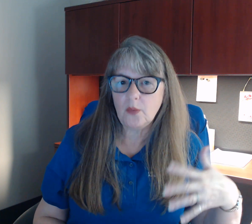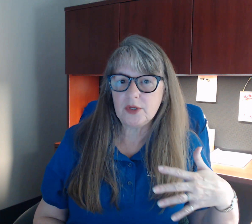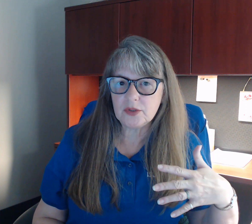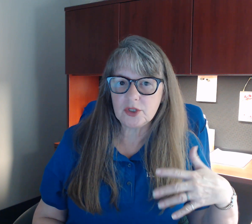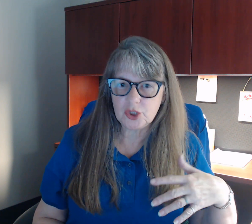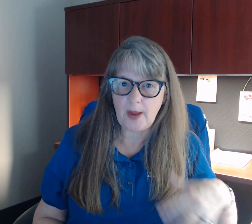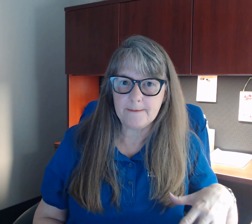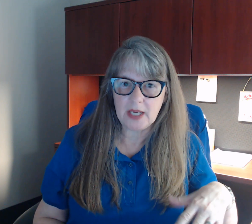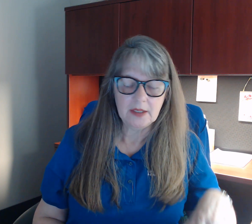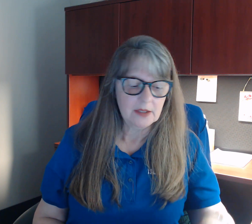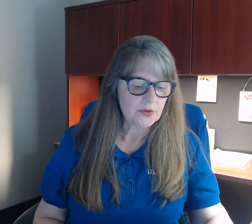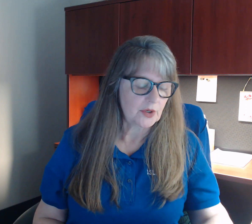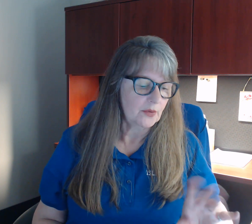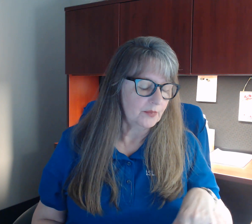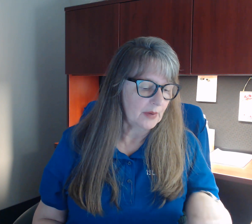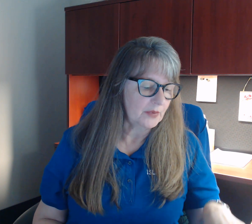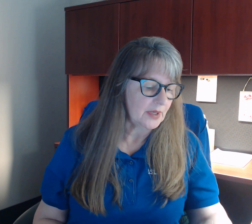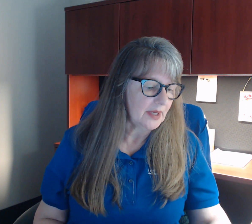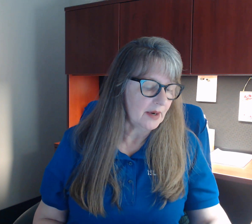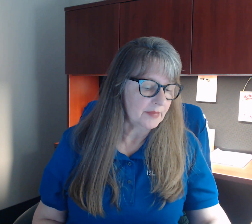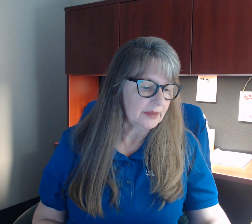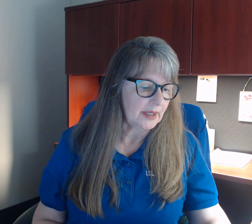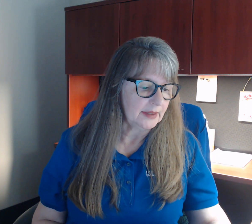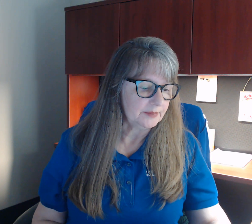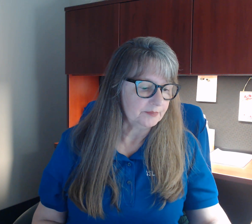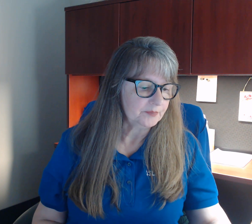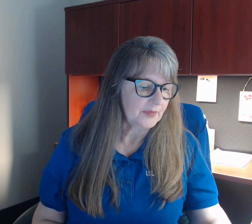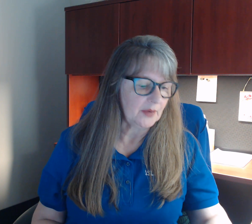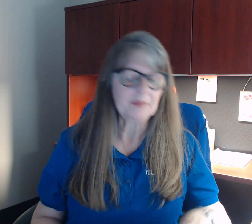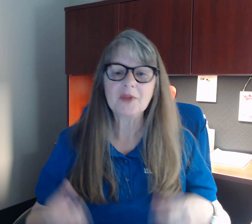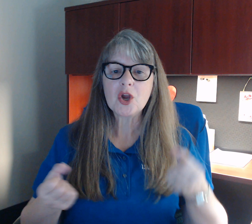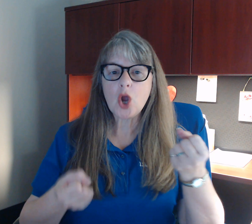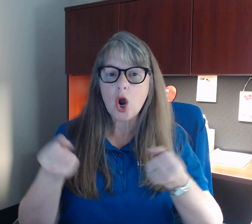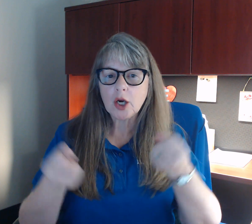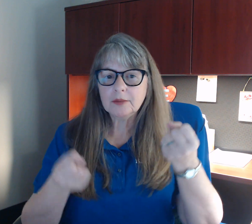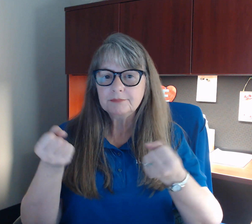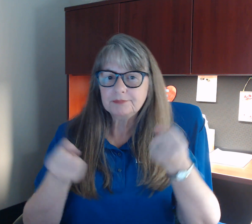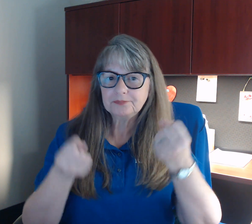to the gym? So I wrote that down, but you know, car,